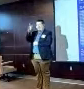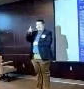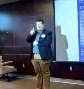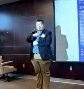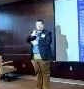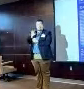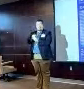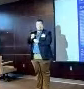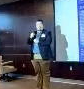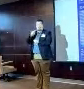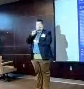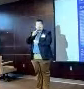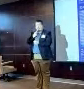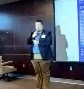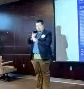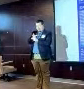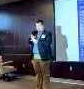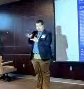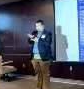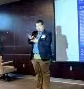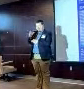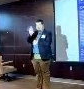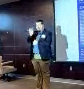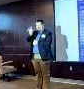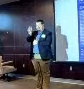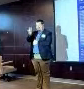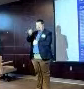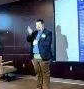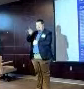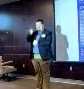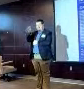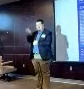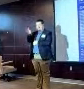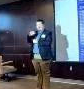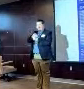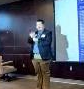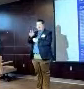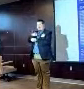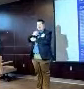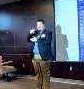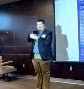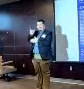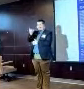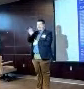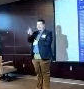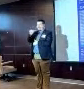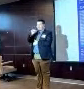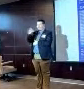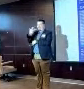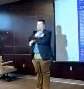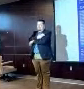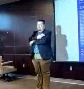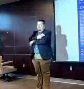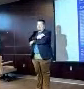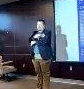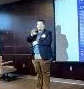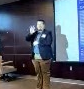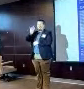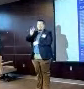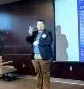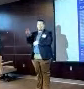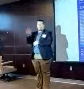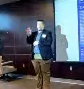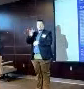patients receiving critical care. 97.9% of our COVID patients in the ICU are unvaccinated. 72